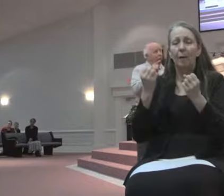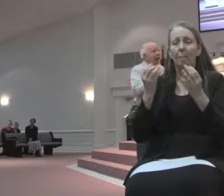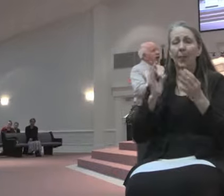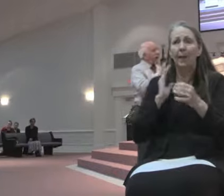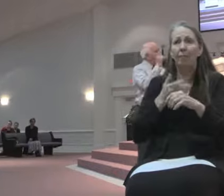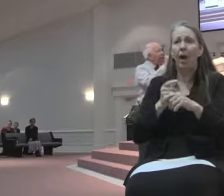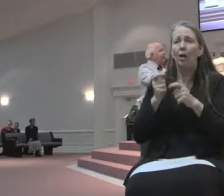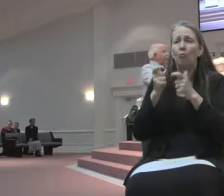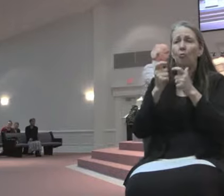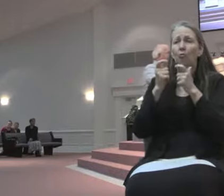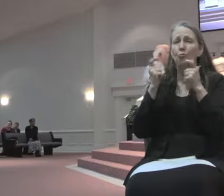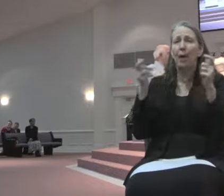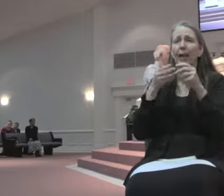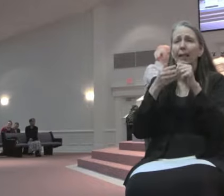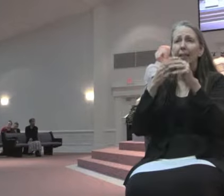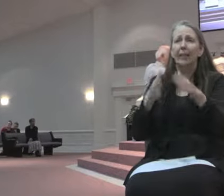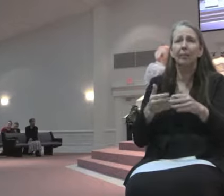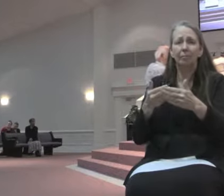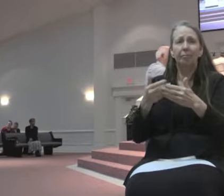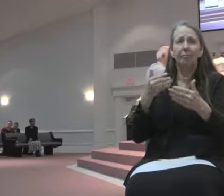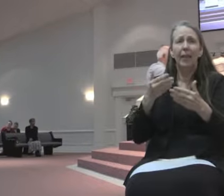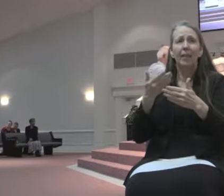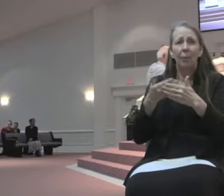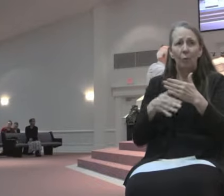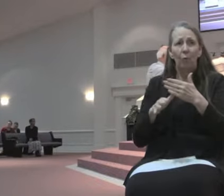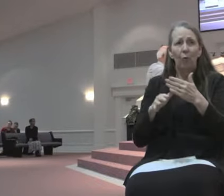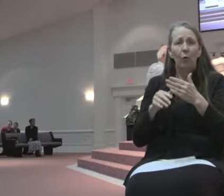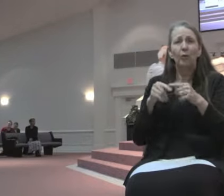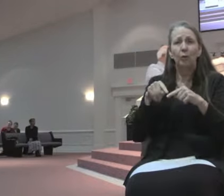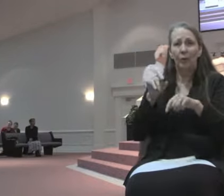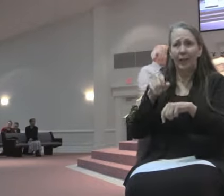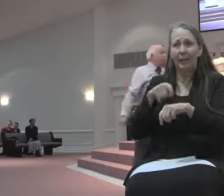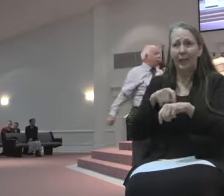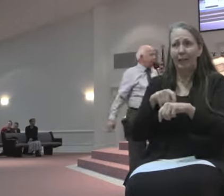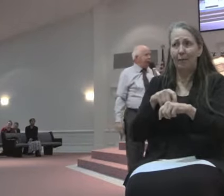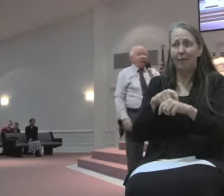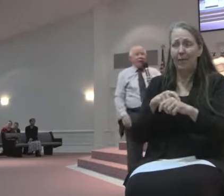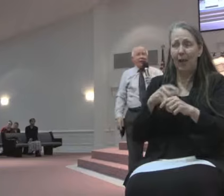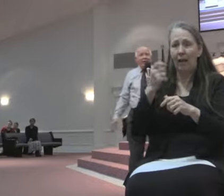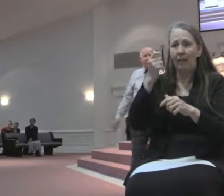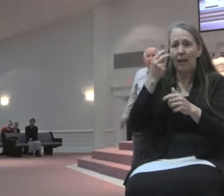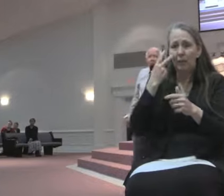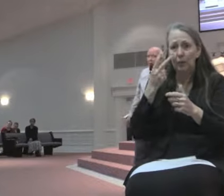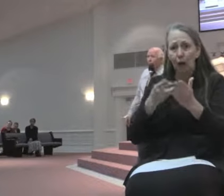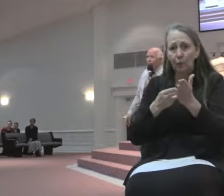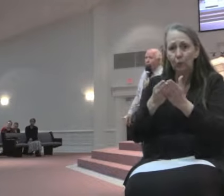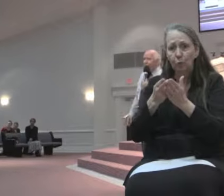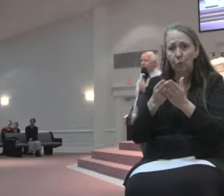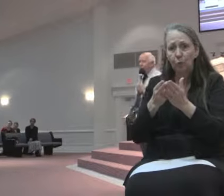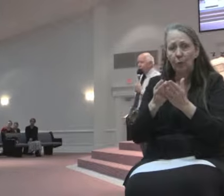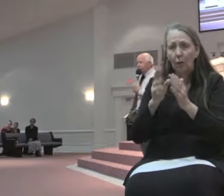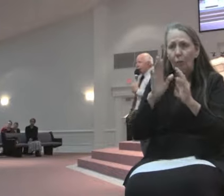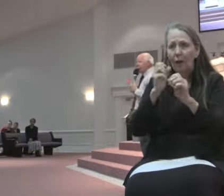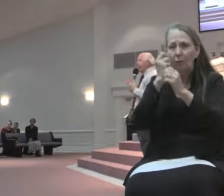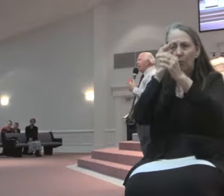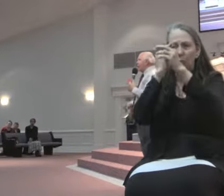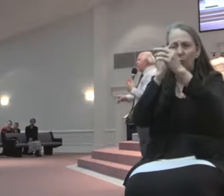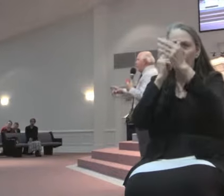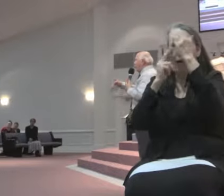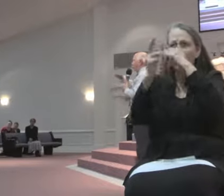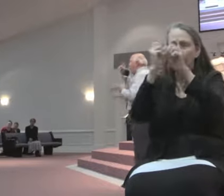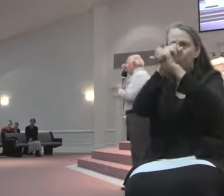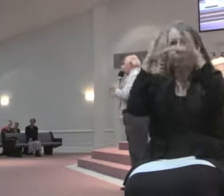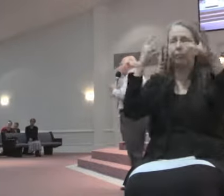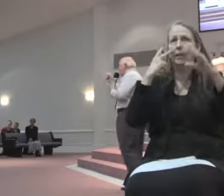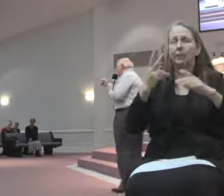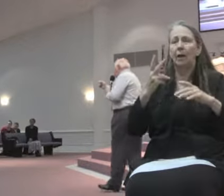our great leaders and forefathers were born during that time. They came to truth in that time in great revelation.